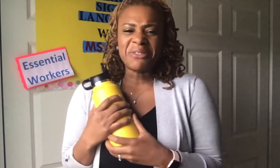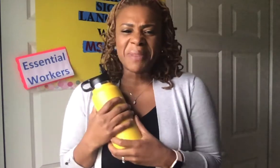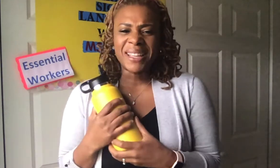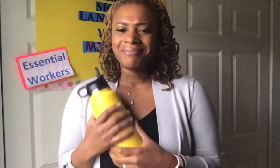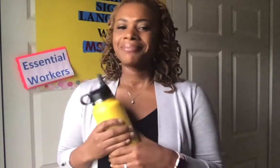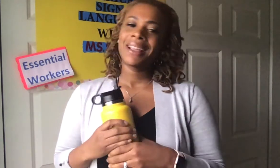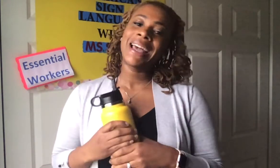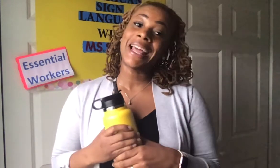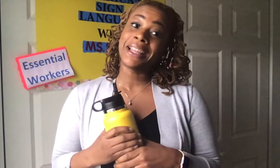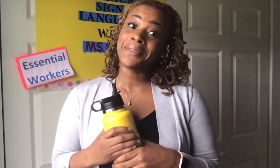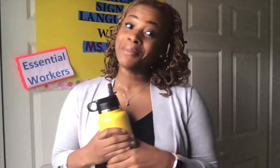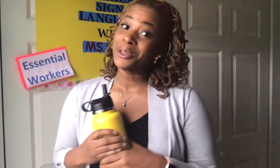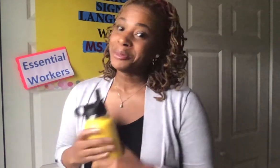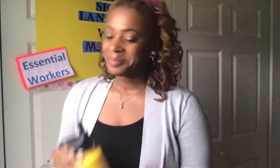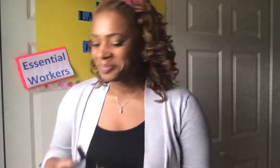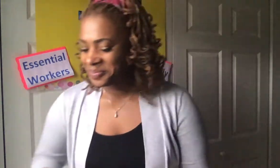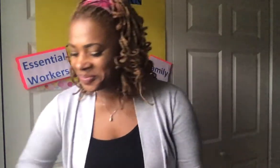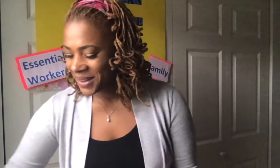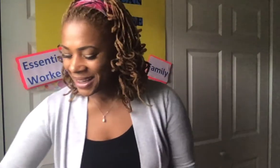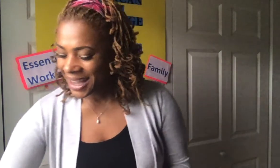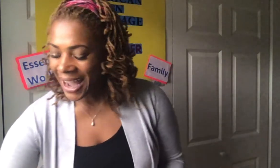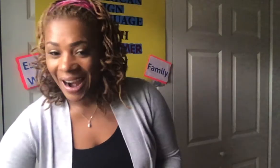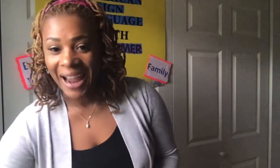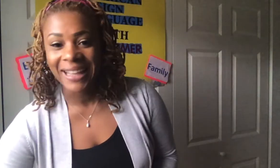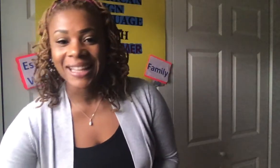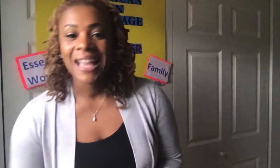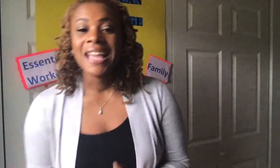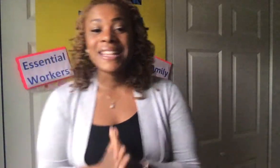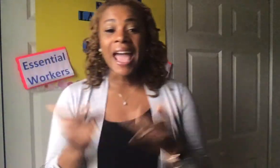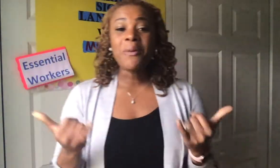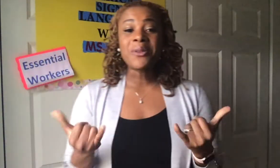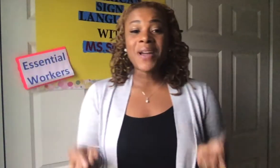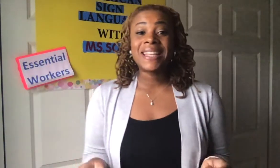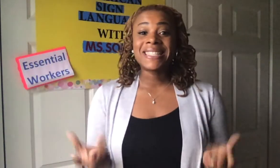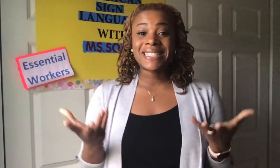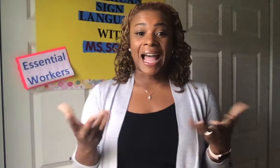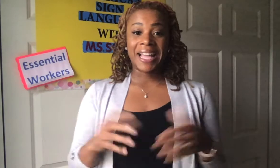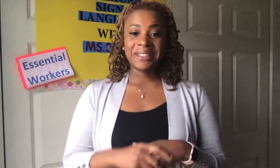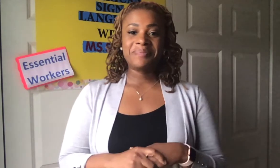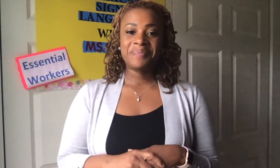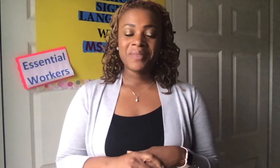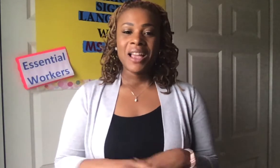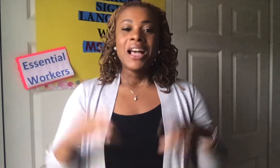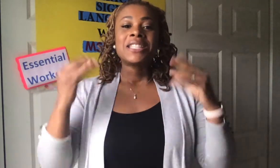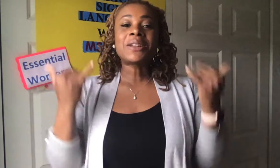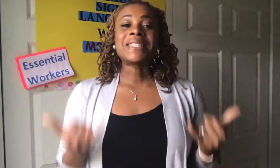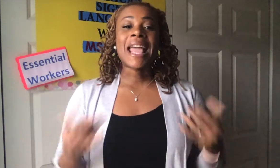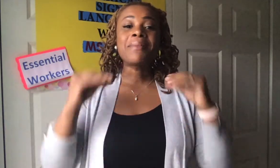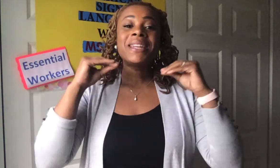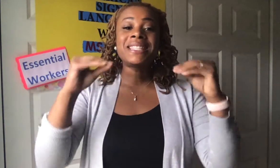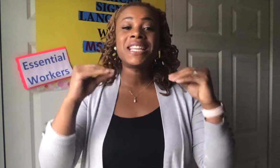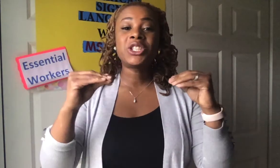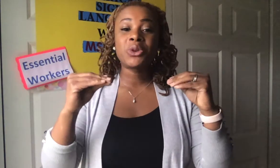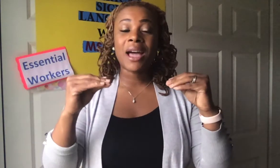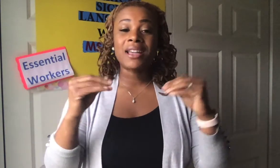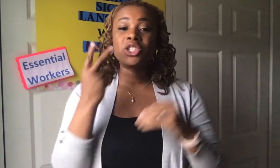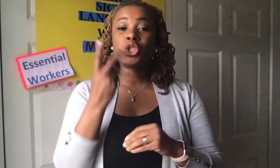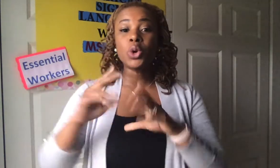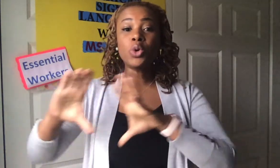me, and I love them too. All right, now we're ready to sign. So today I'm going to teach you guys two groups